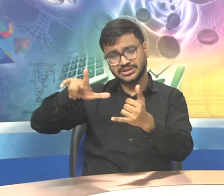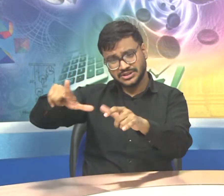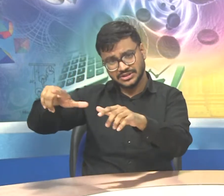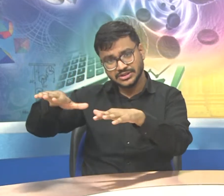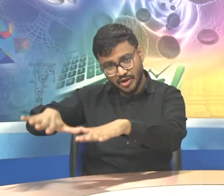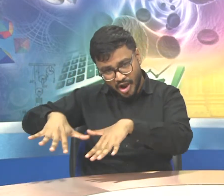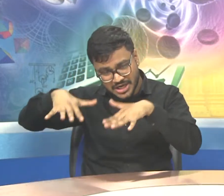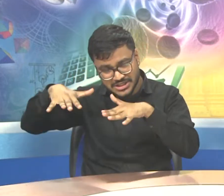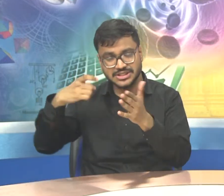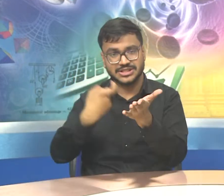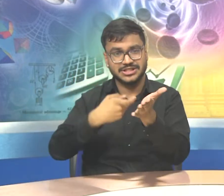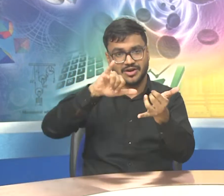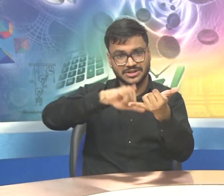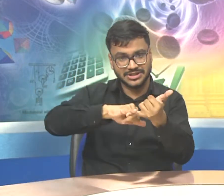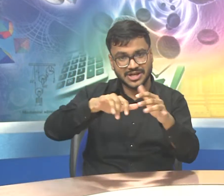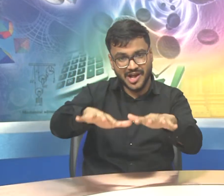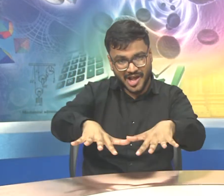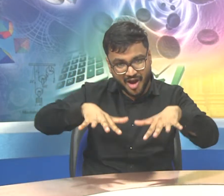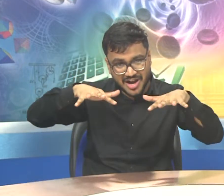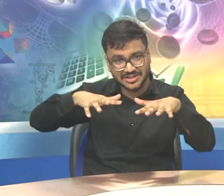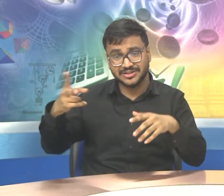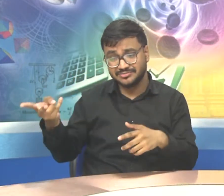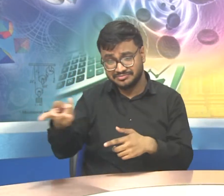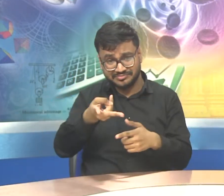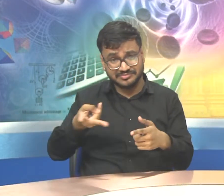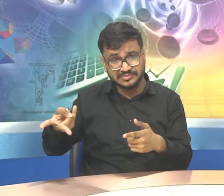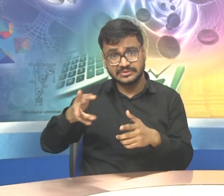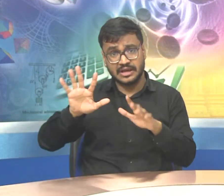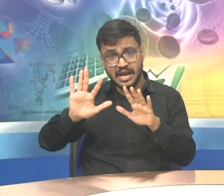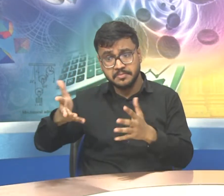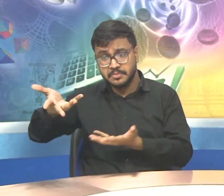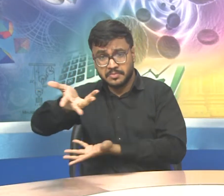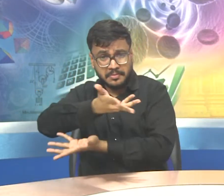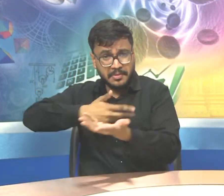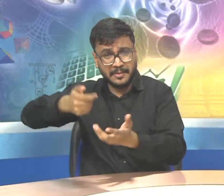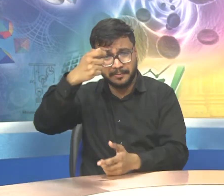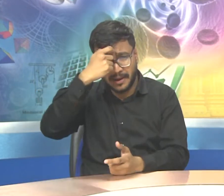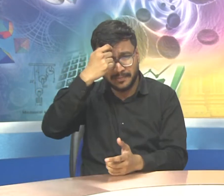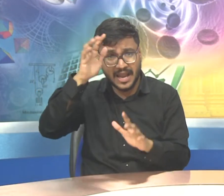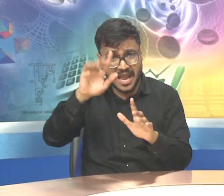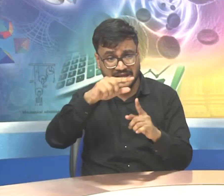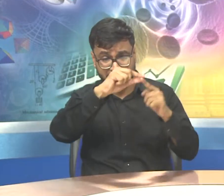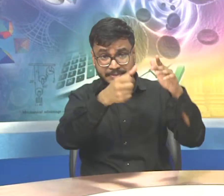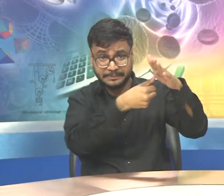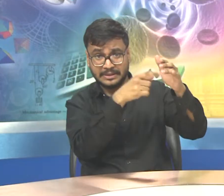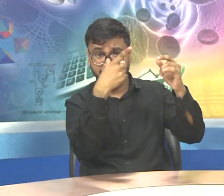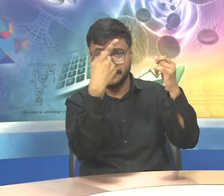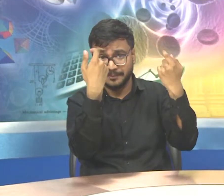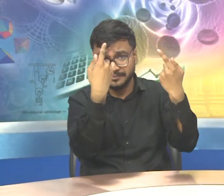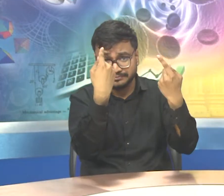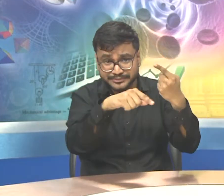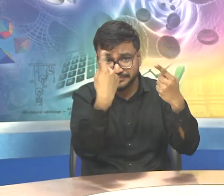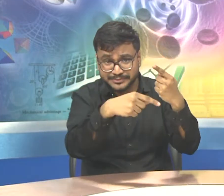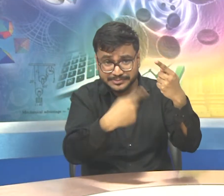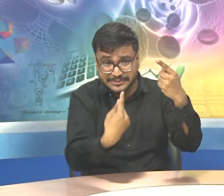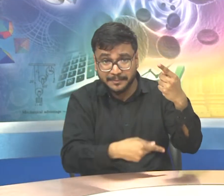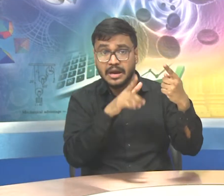The resolution to impeach the president can be moved in either House